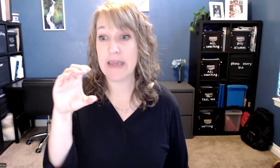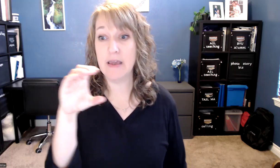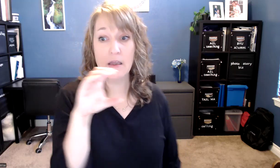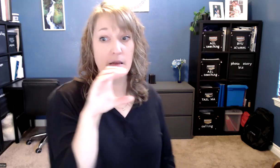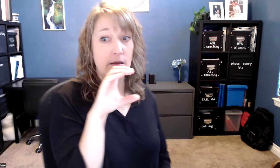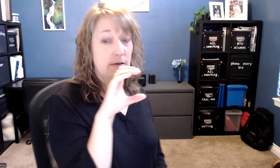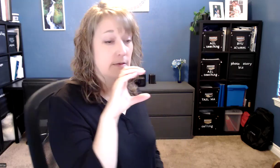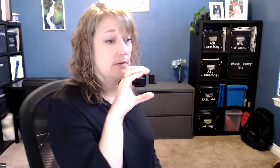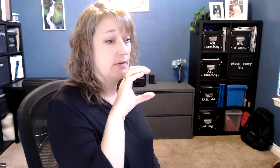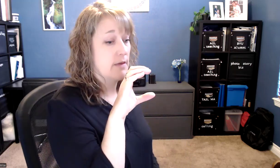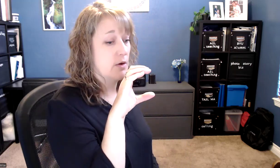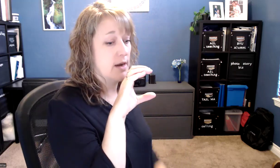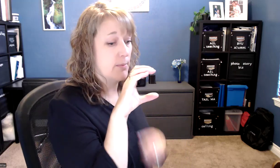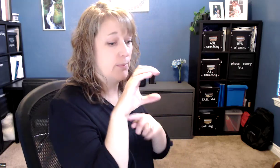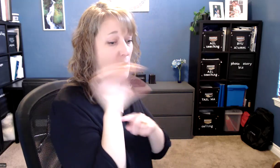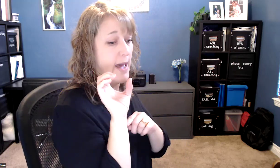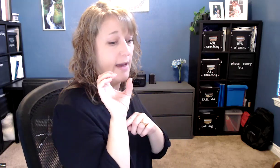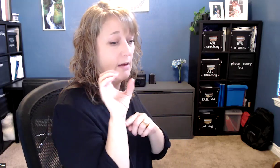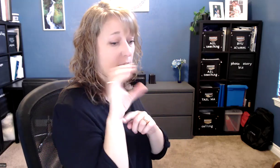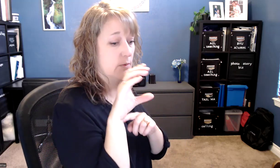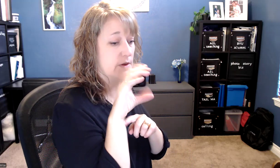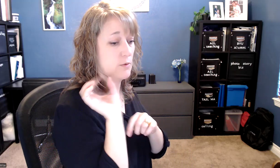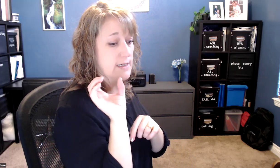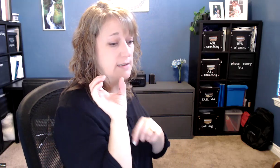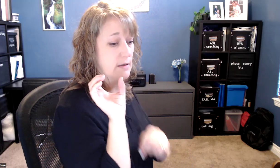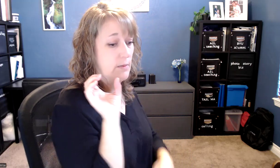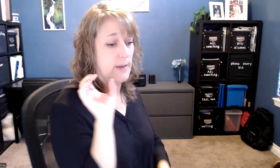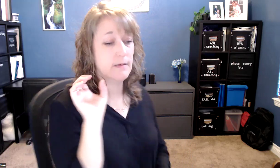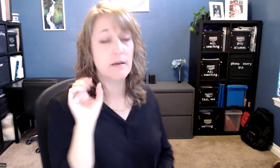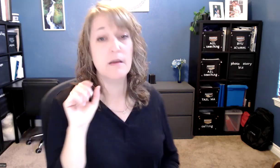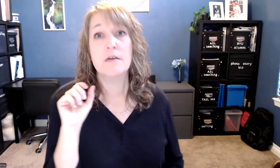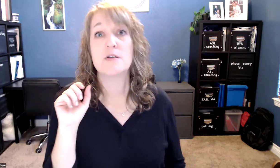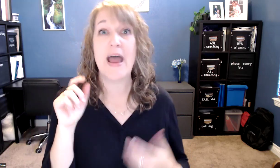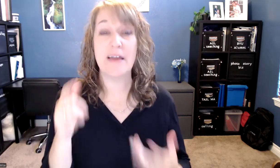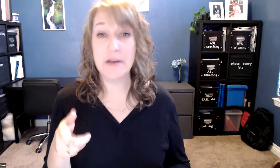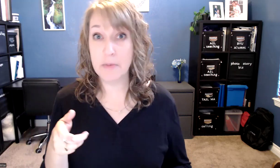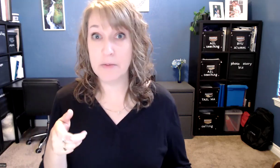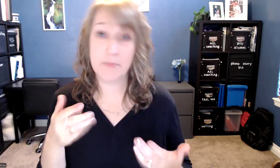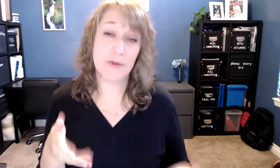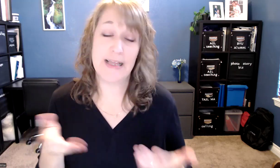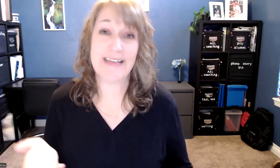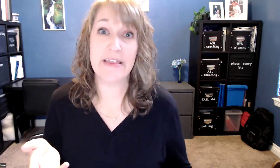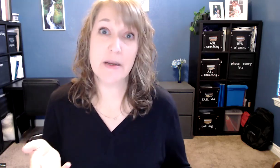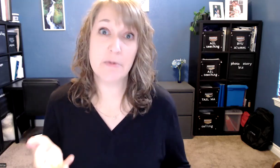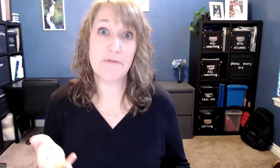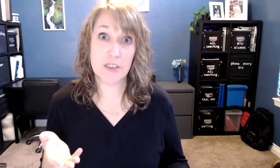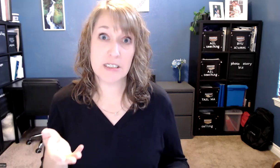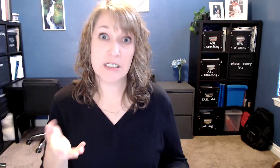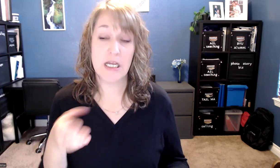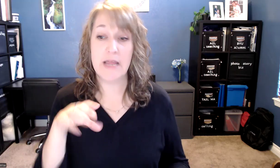C that you kind of pull back with your wrist a little bit. So add the number, sign the number first, and then